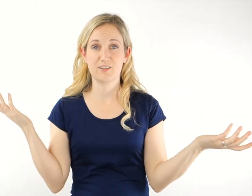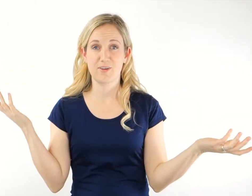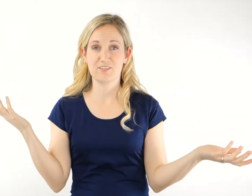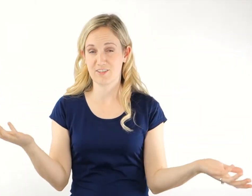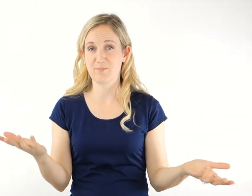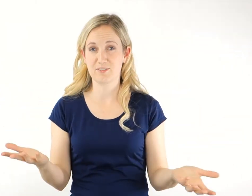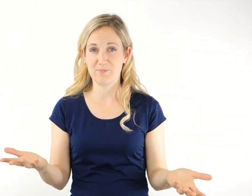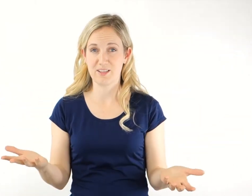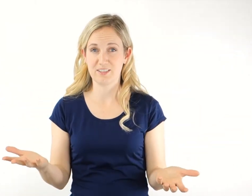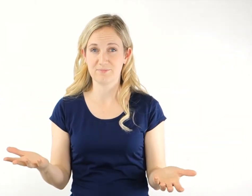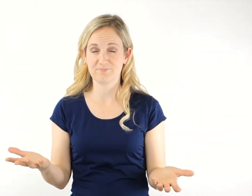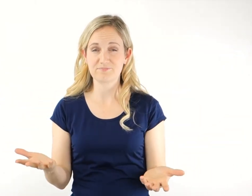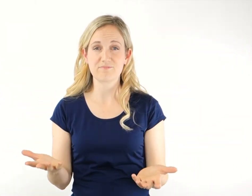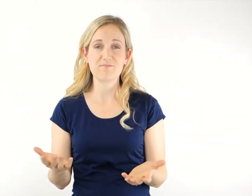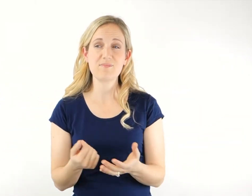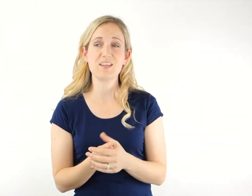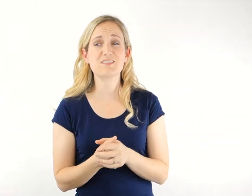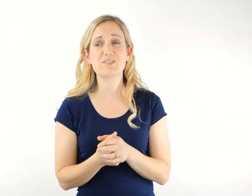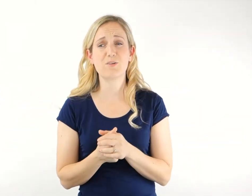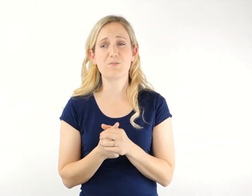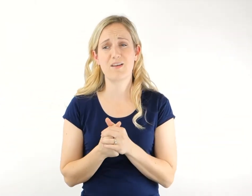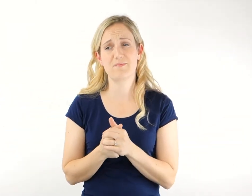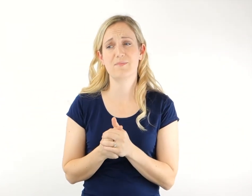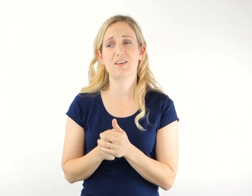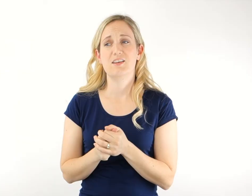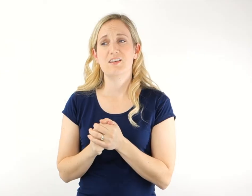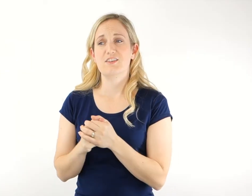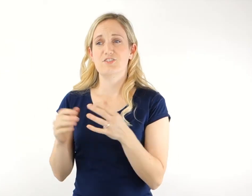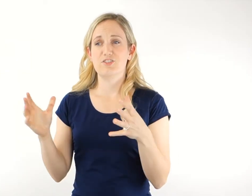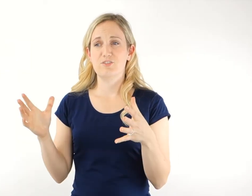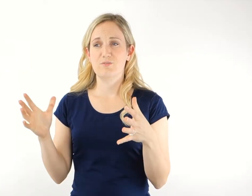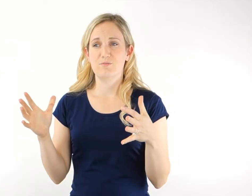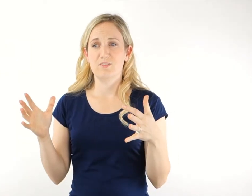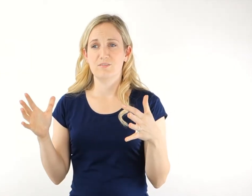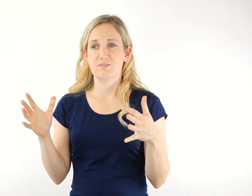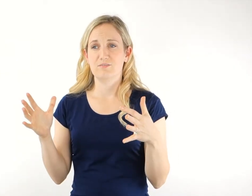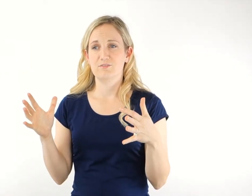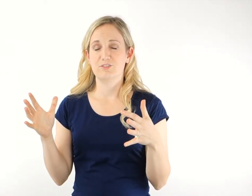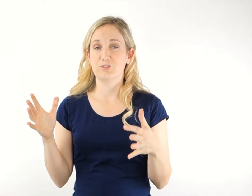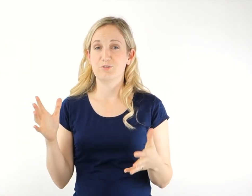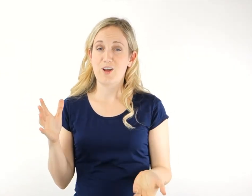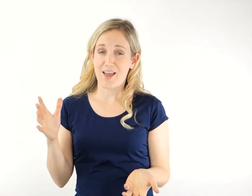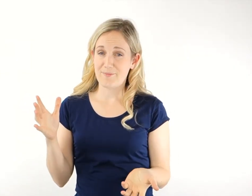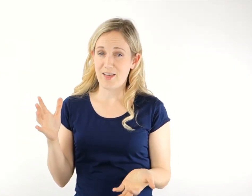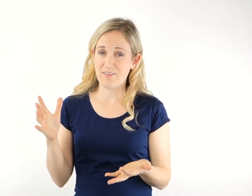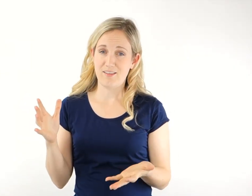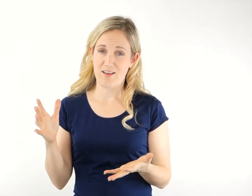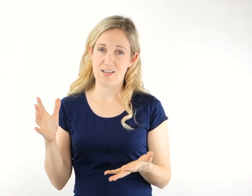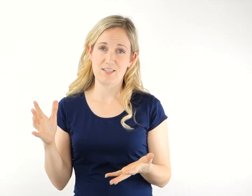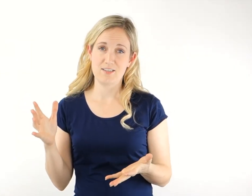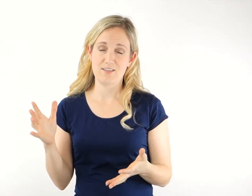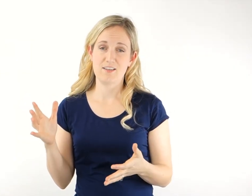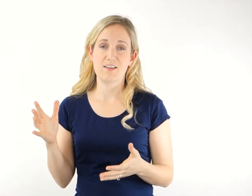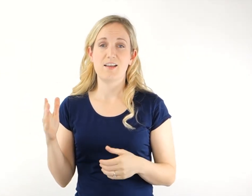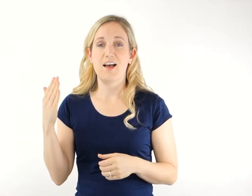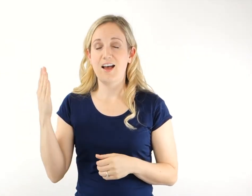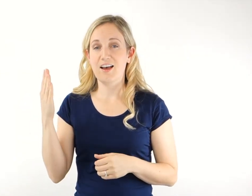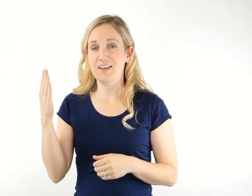about? It's talking about smelling. And so to describe that line,